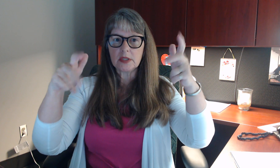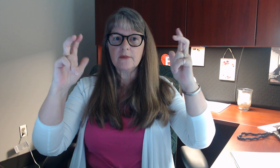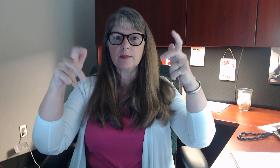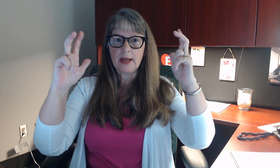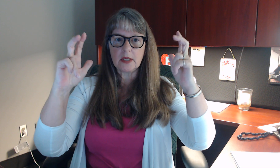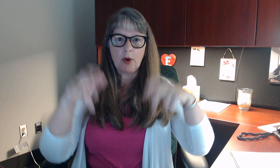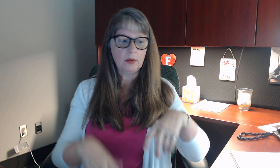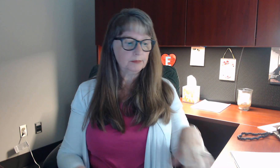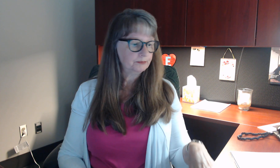for basketball.